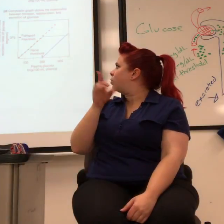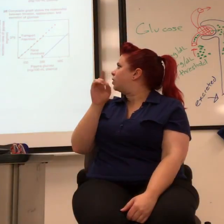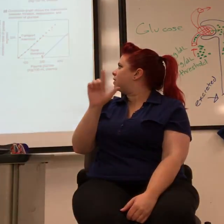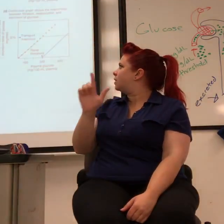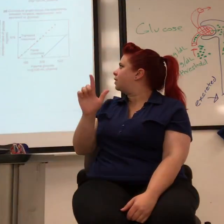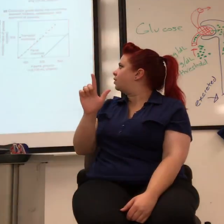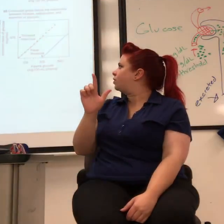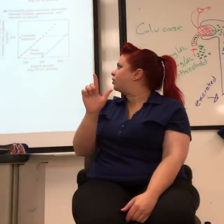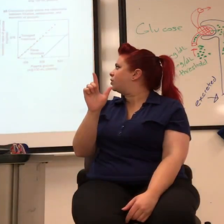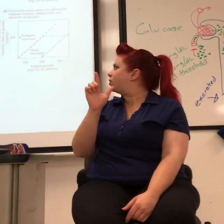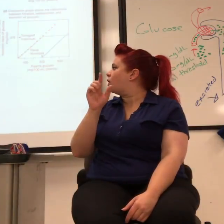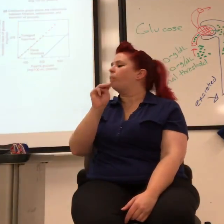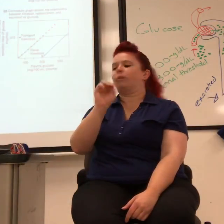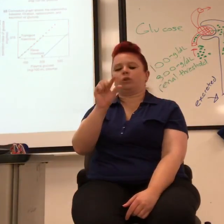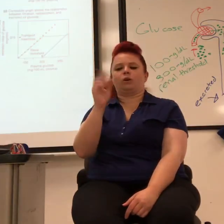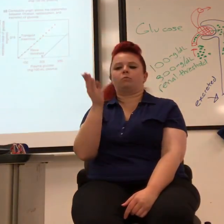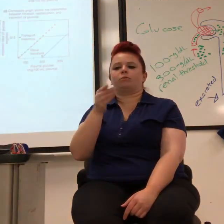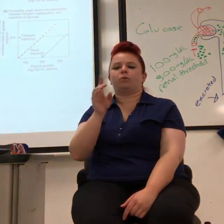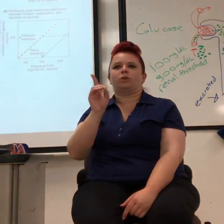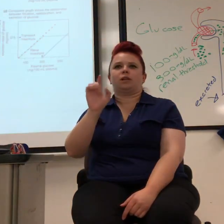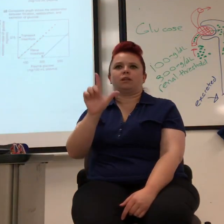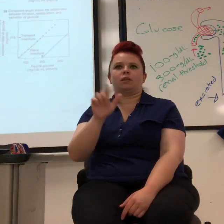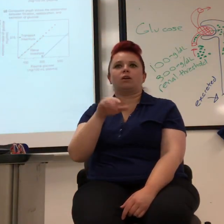That's the answer. Where do you see it on the graphs?